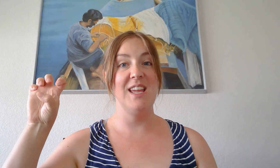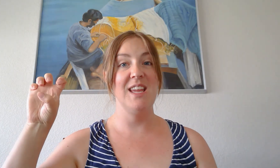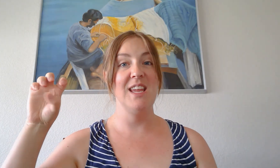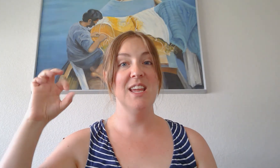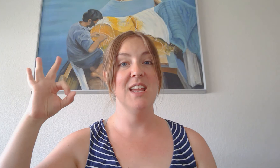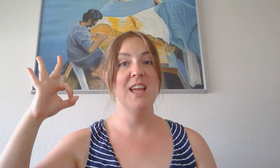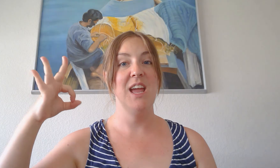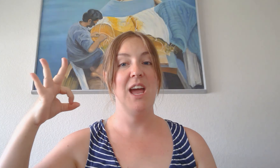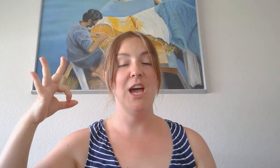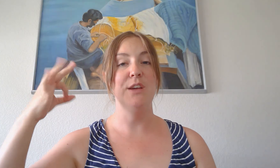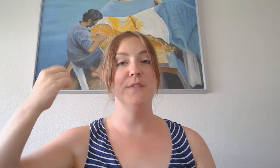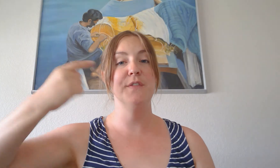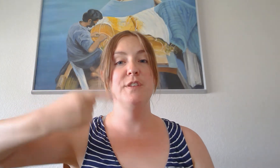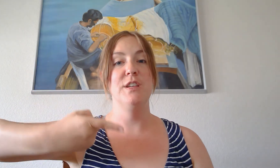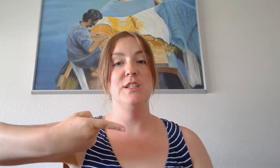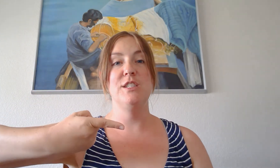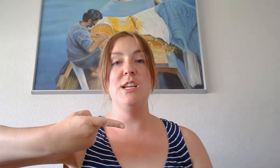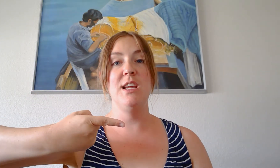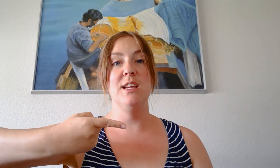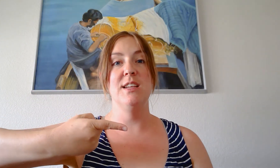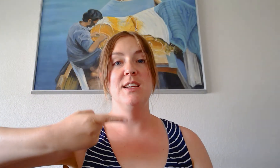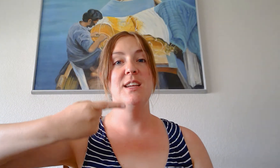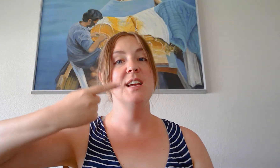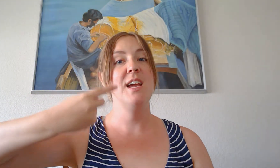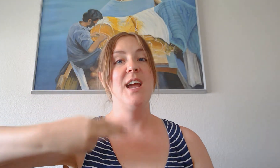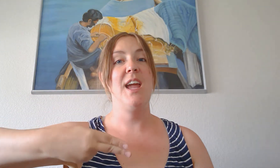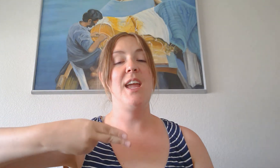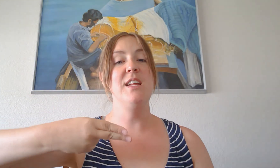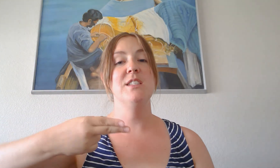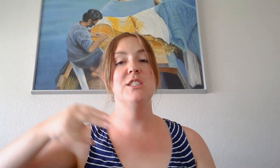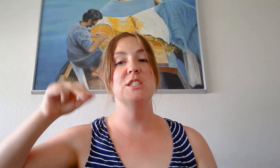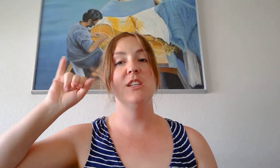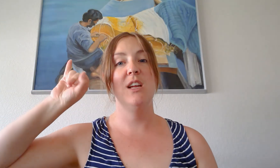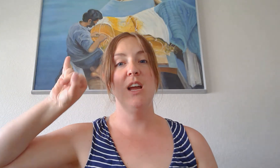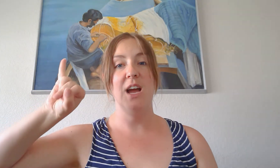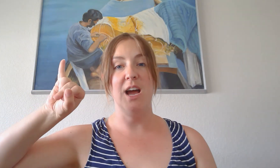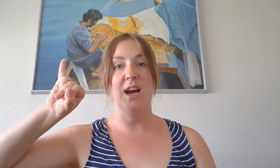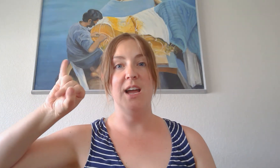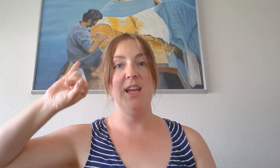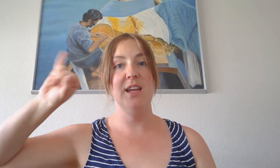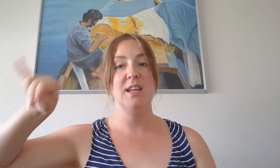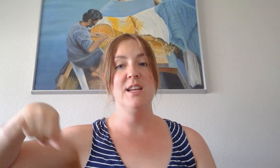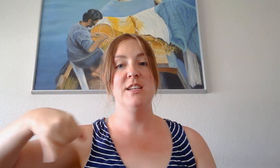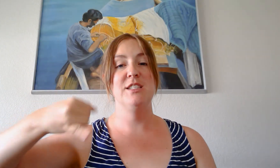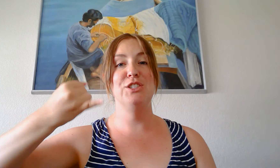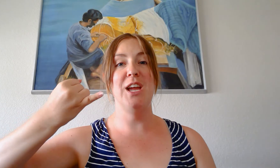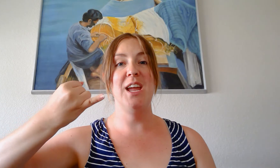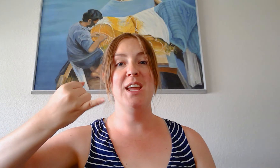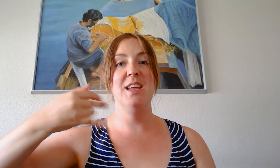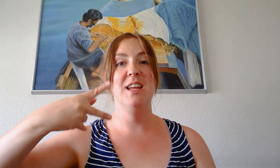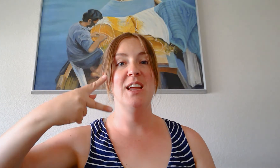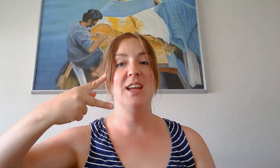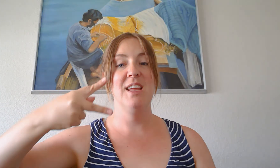E, F, G, H, I, J,